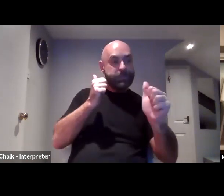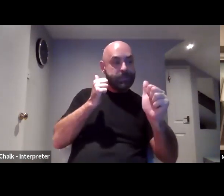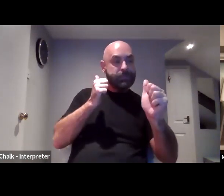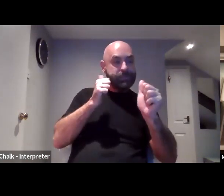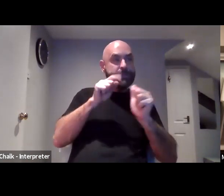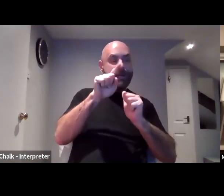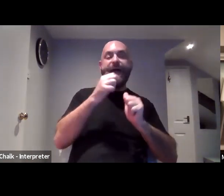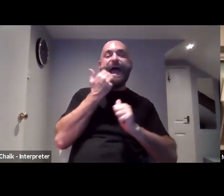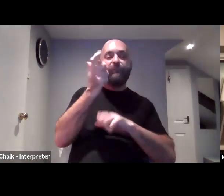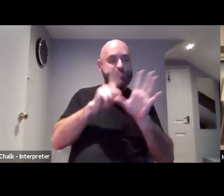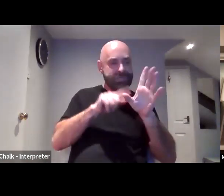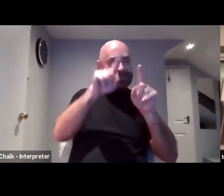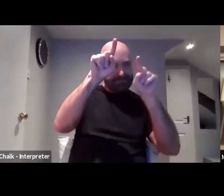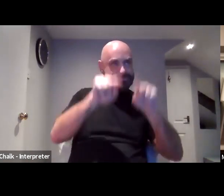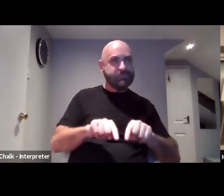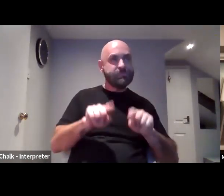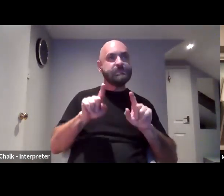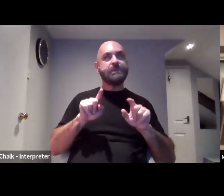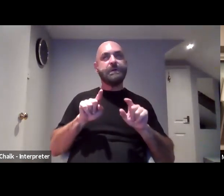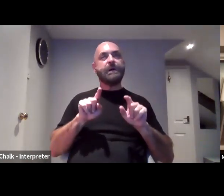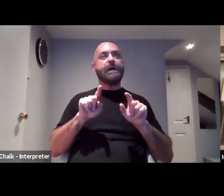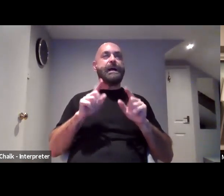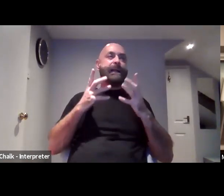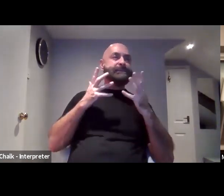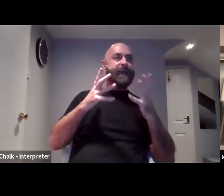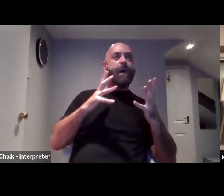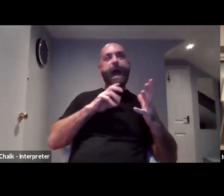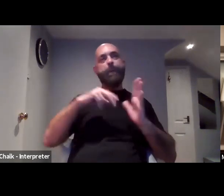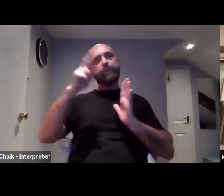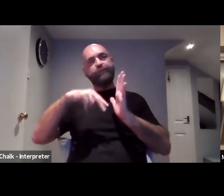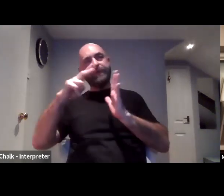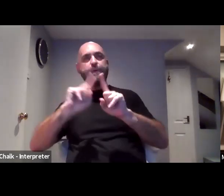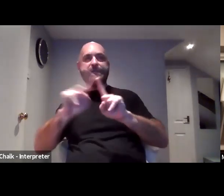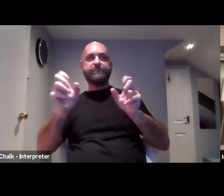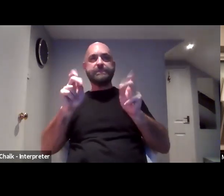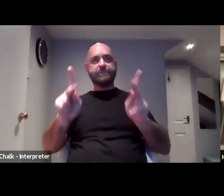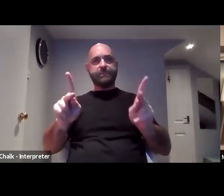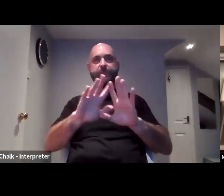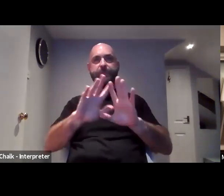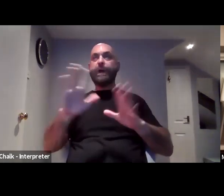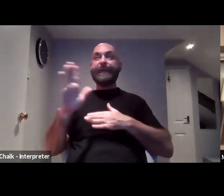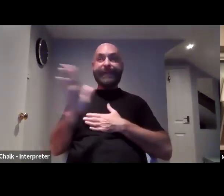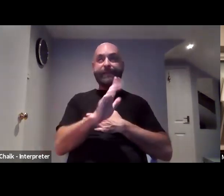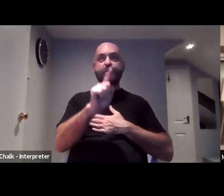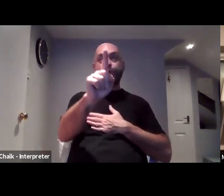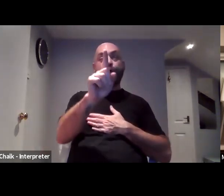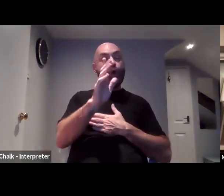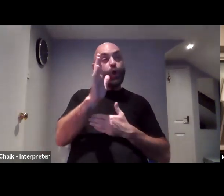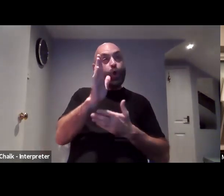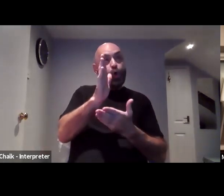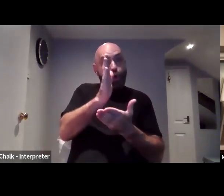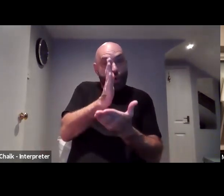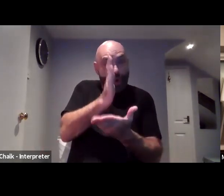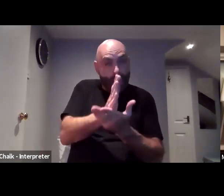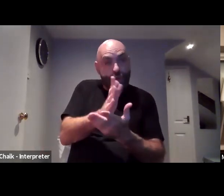conducts this every year, says, now I will read you a list of different types of people. For each, would you tell me if you